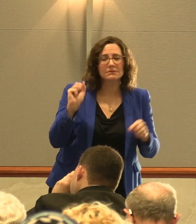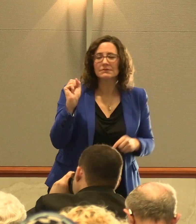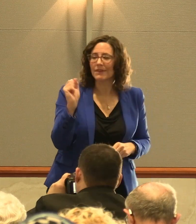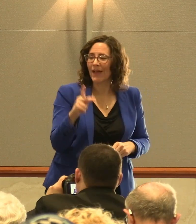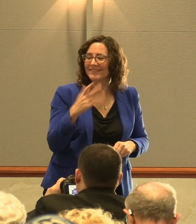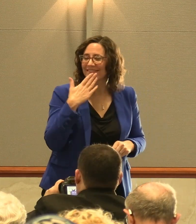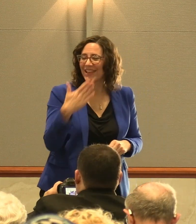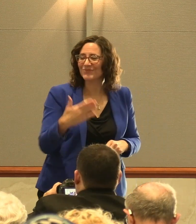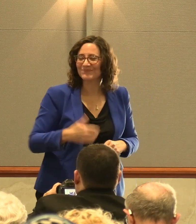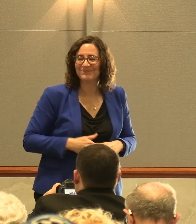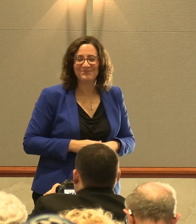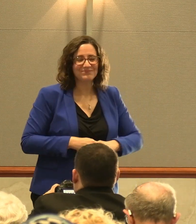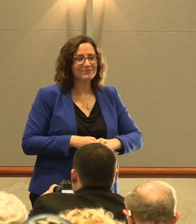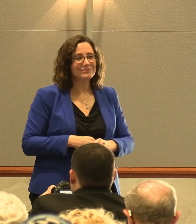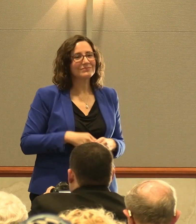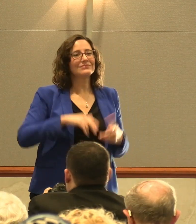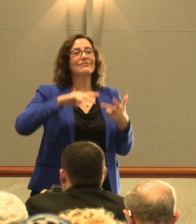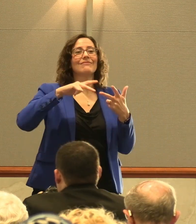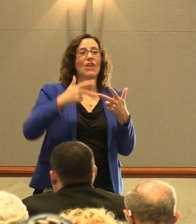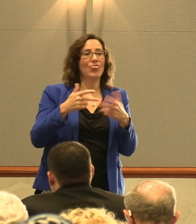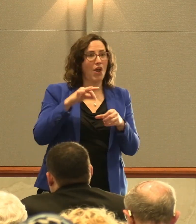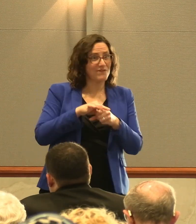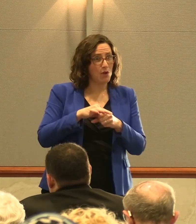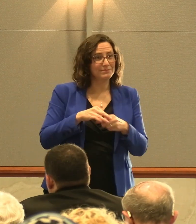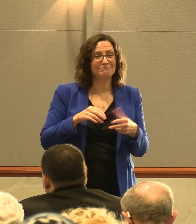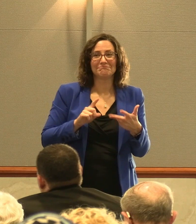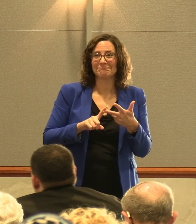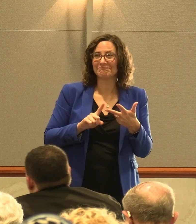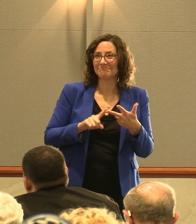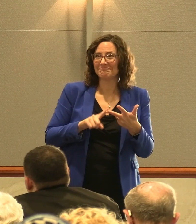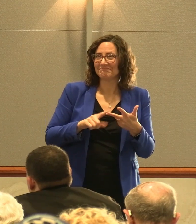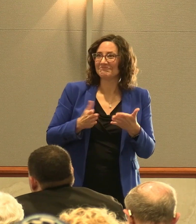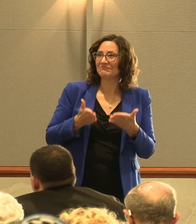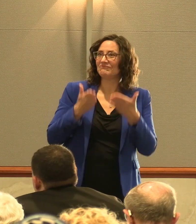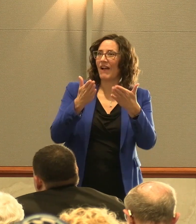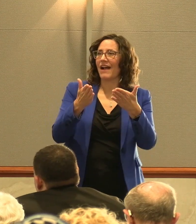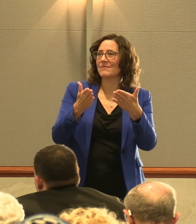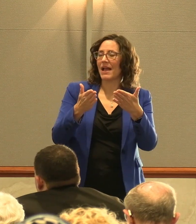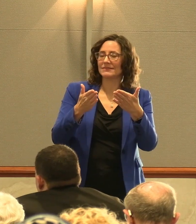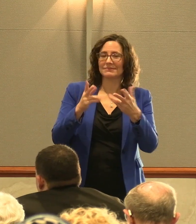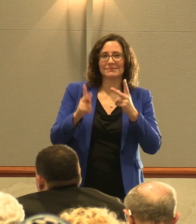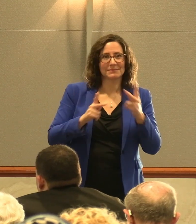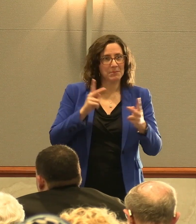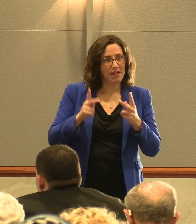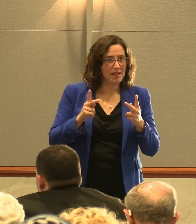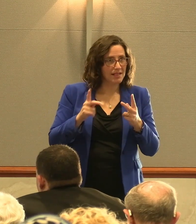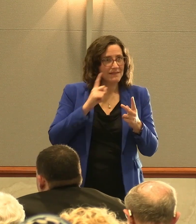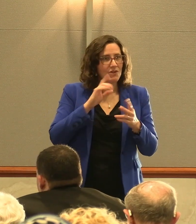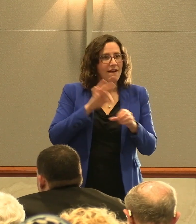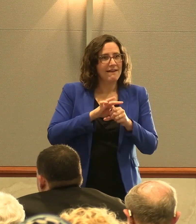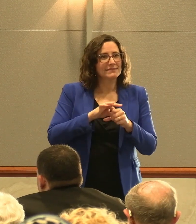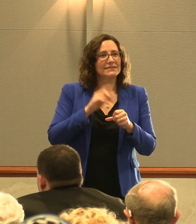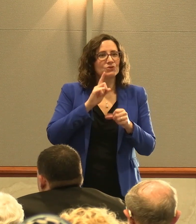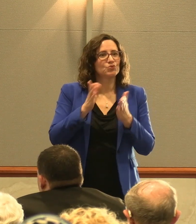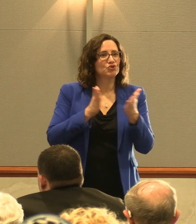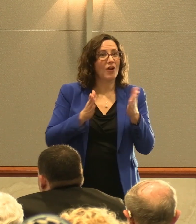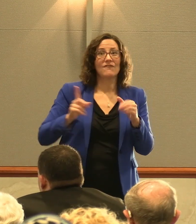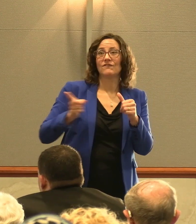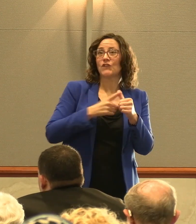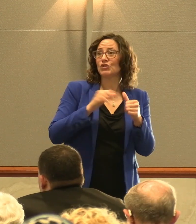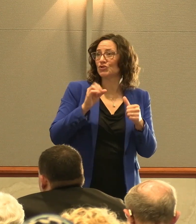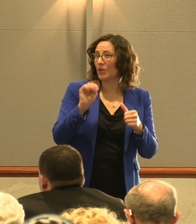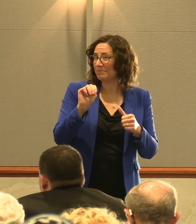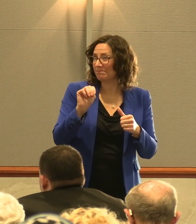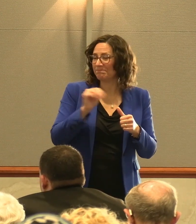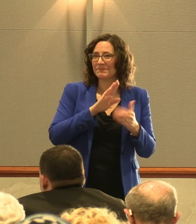Okay, thank you. For our third vote, we recommend the following individuals to be elected to serve their first